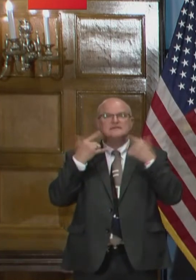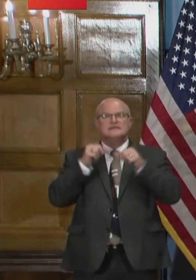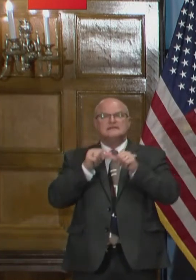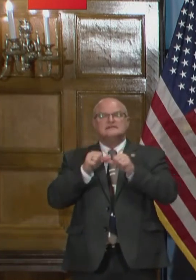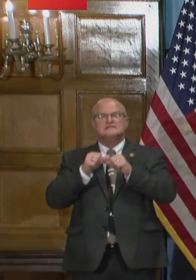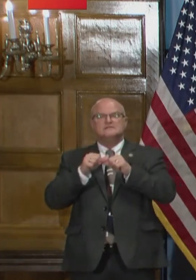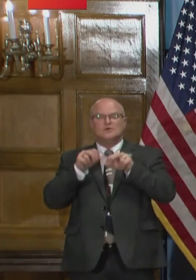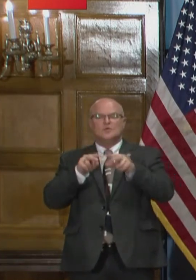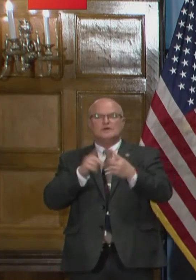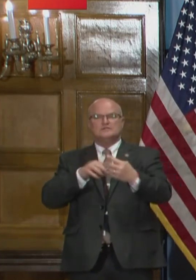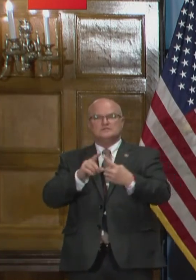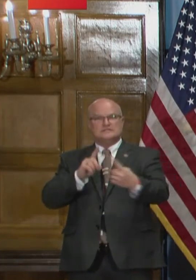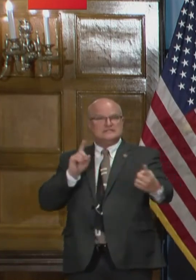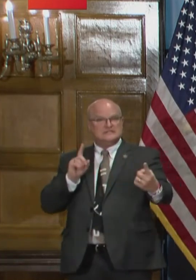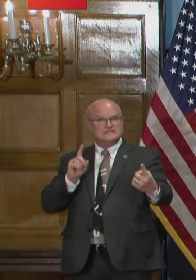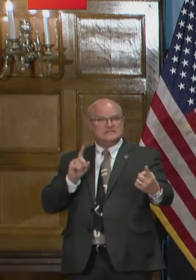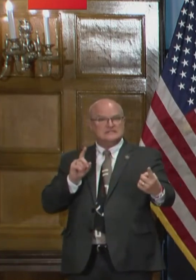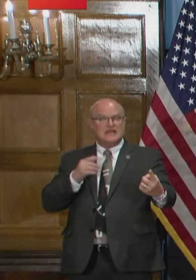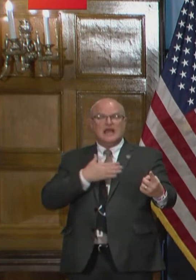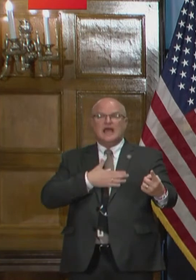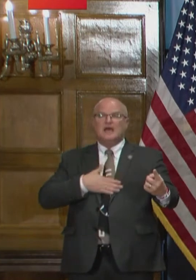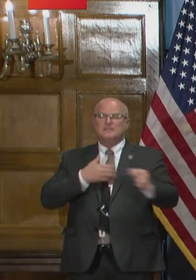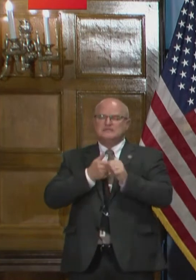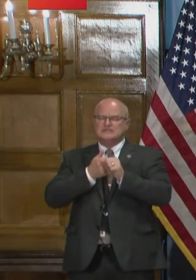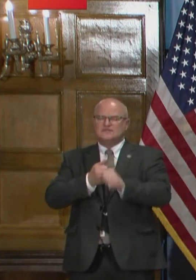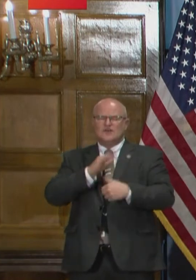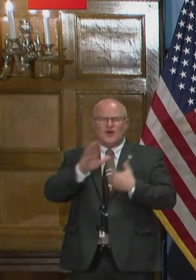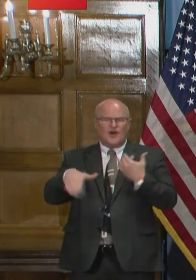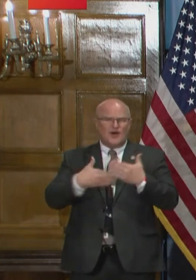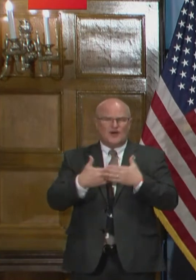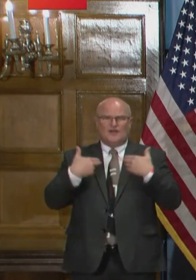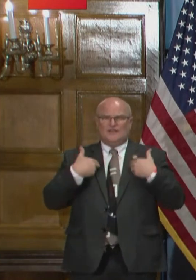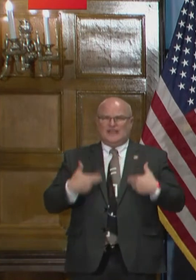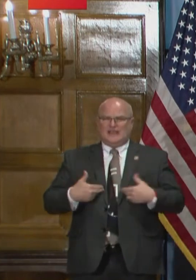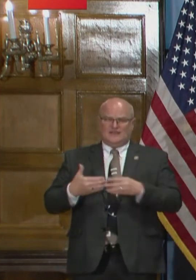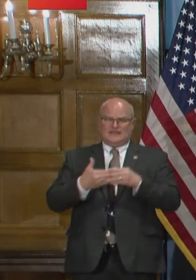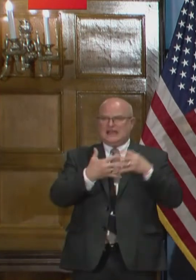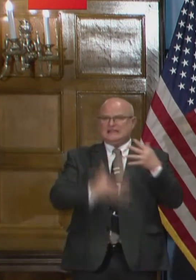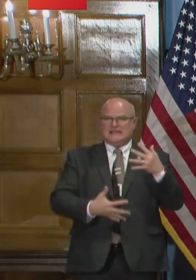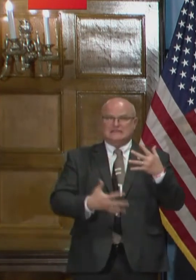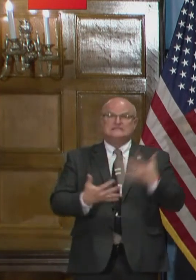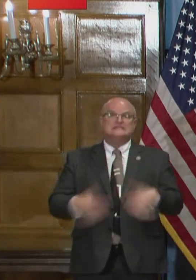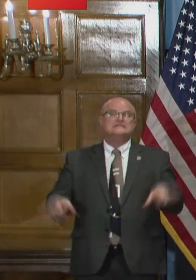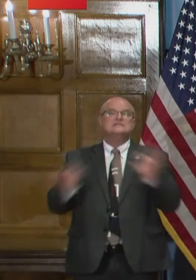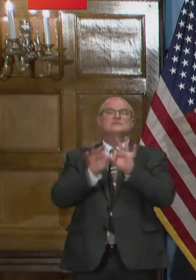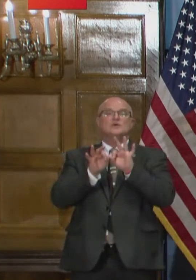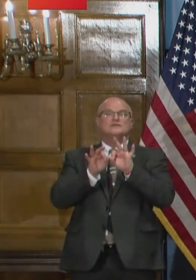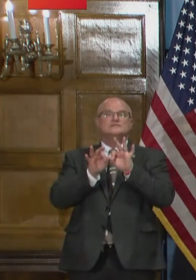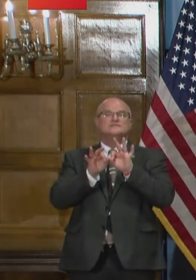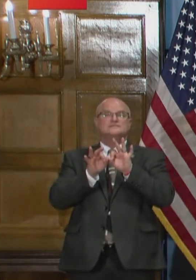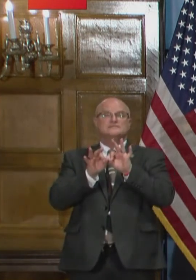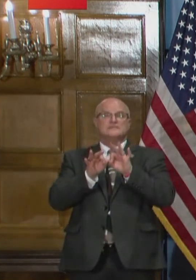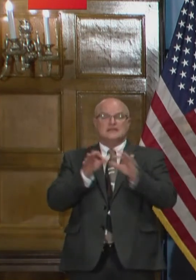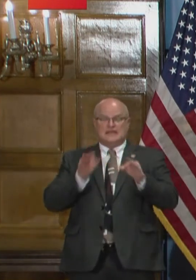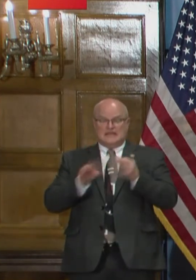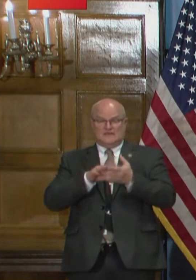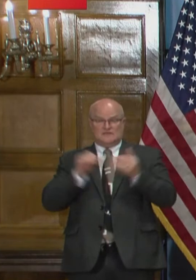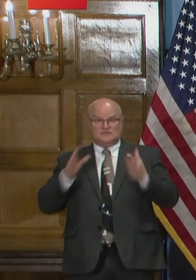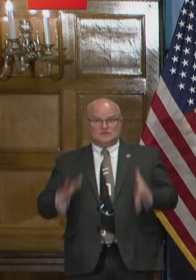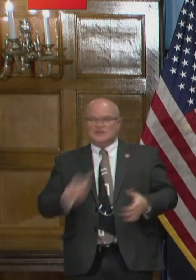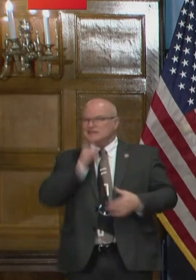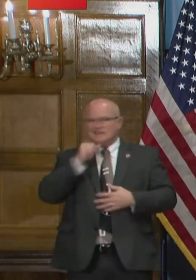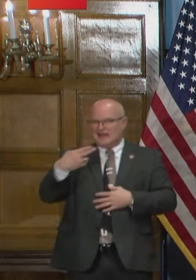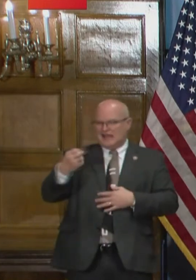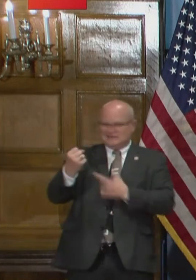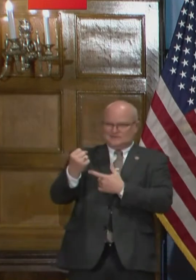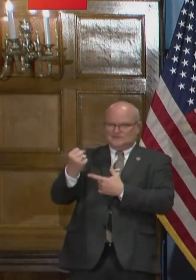to watch your distance. Please continue to follow all of the health guidelines. It's very important that if your students, and this isn't just high